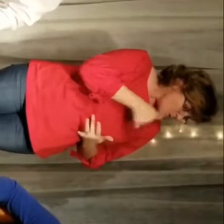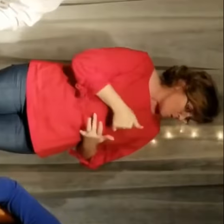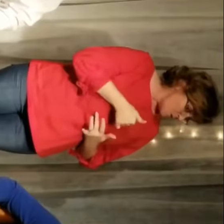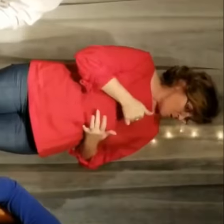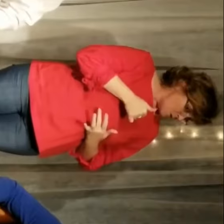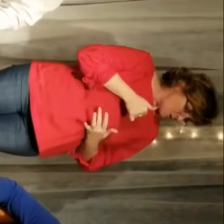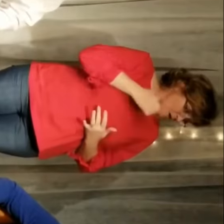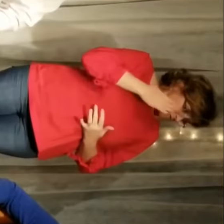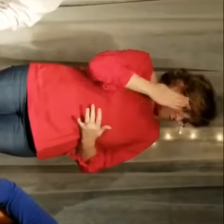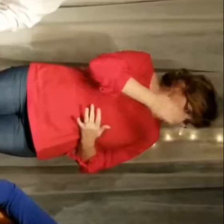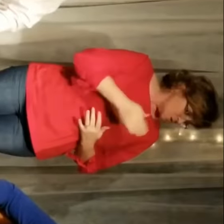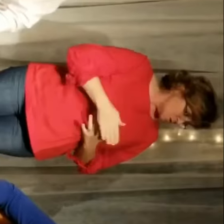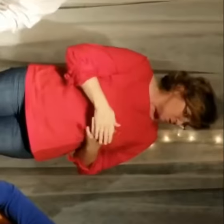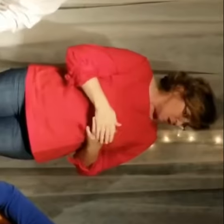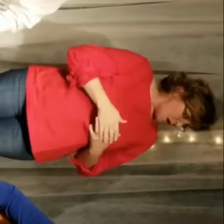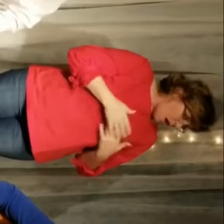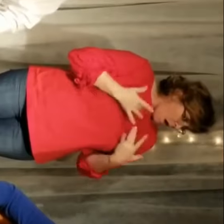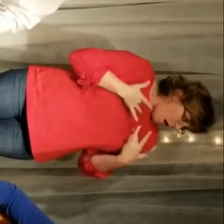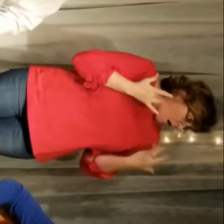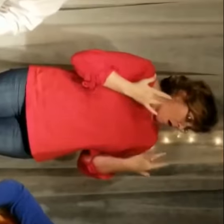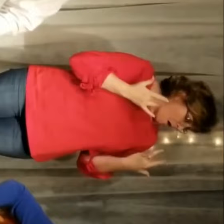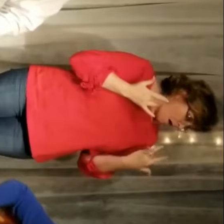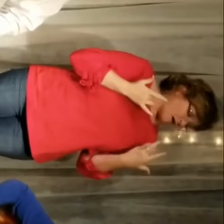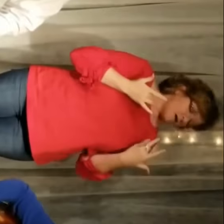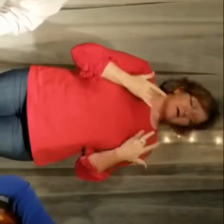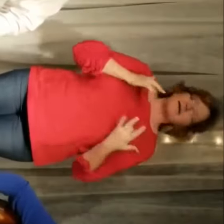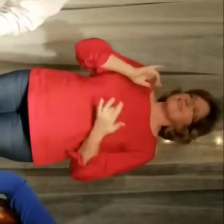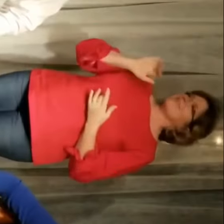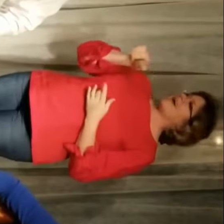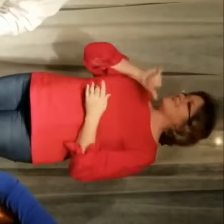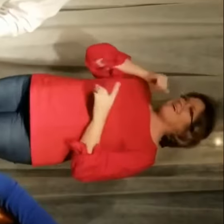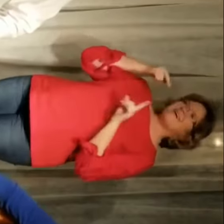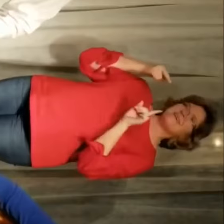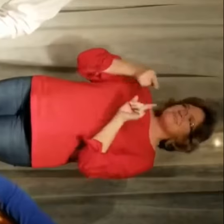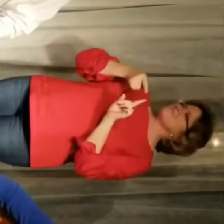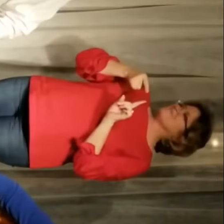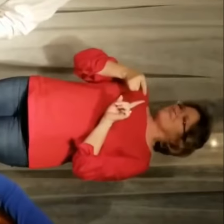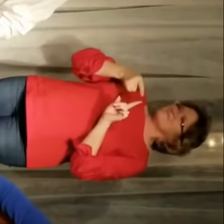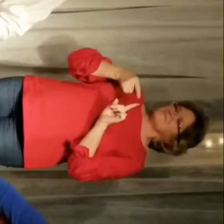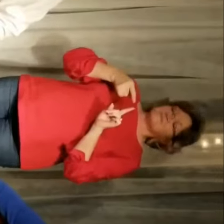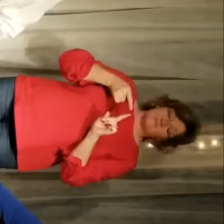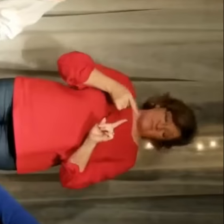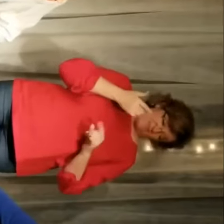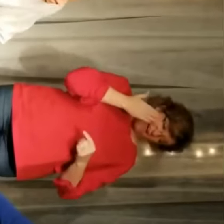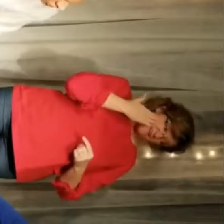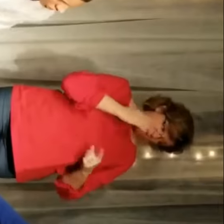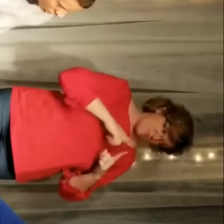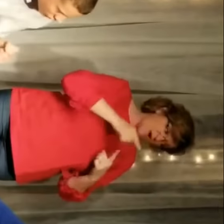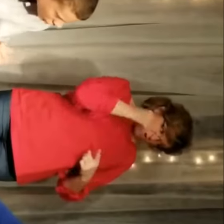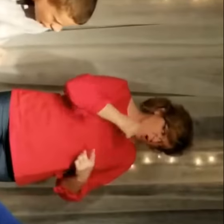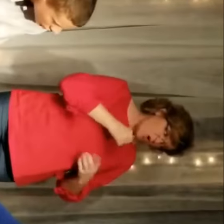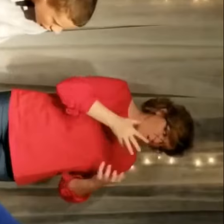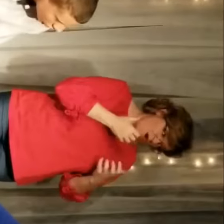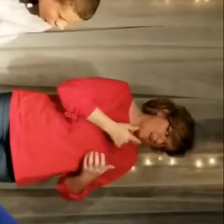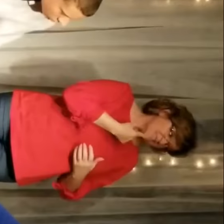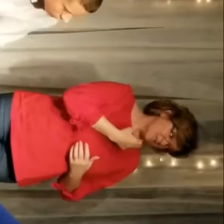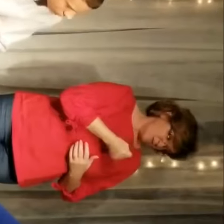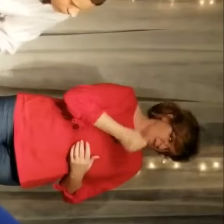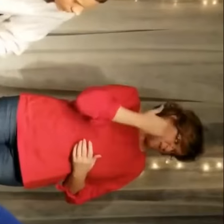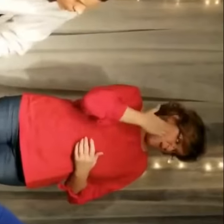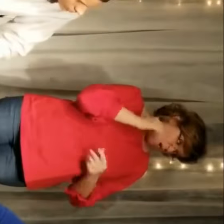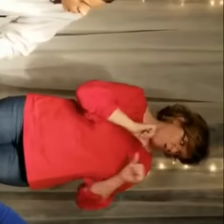up? What if my hair doesn't look tomorrow? Then what? That wasn't what I meant. I know, but she wants to know it that you're in it for the long